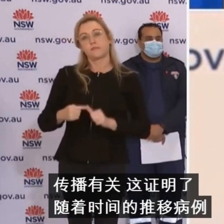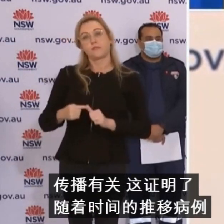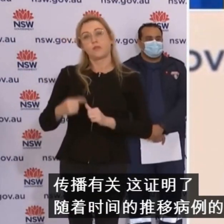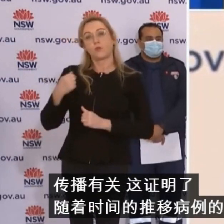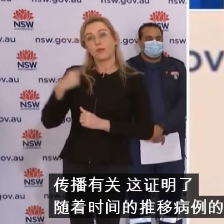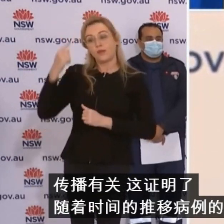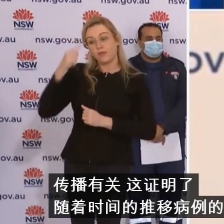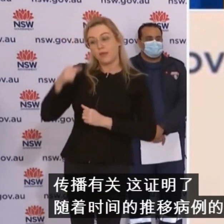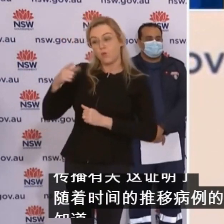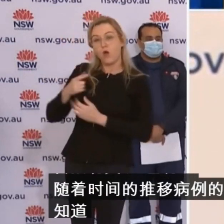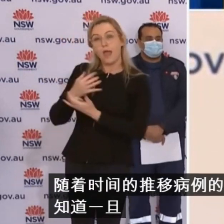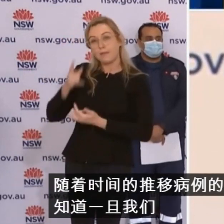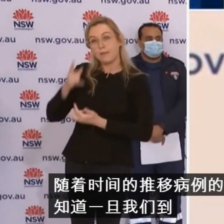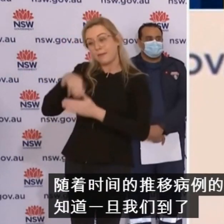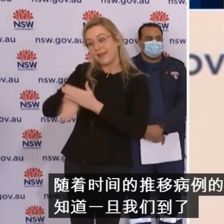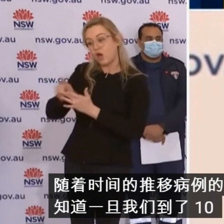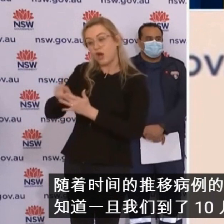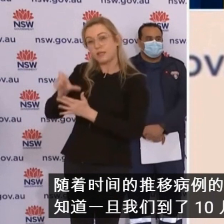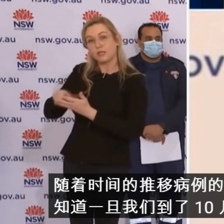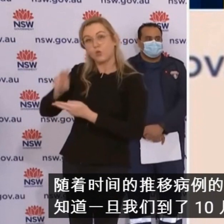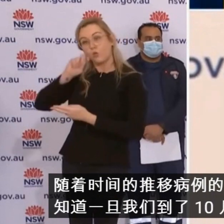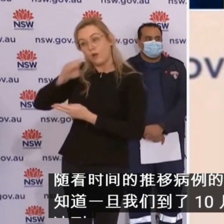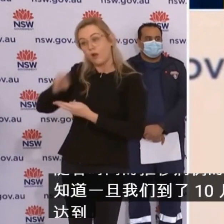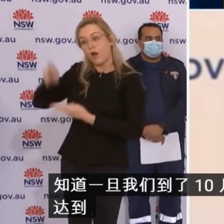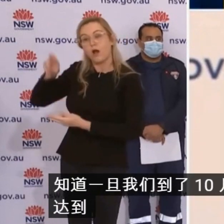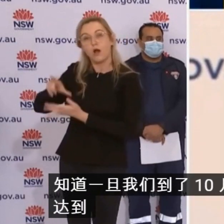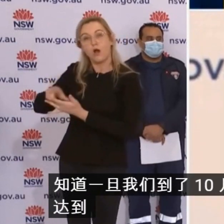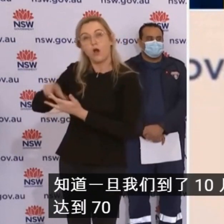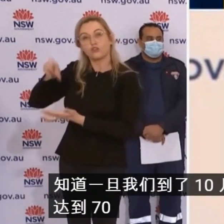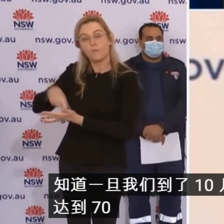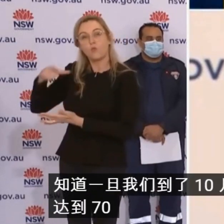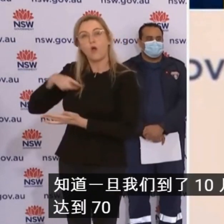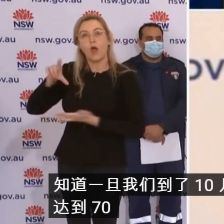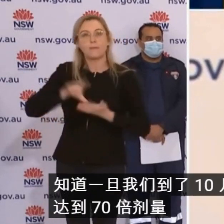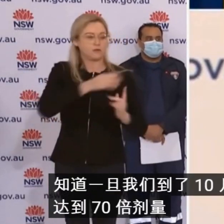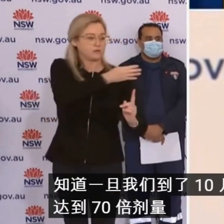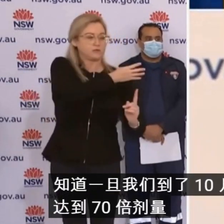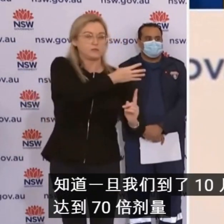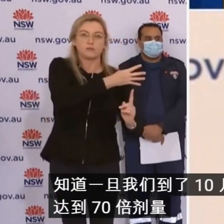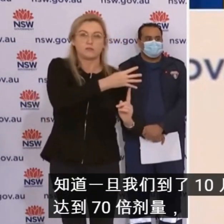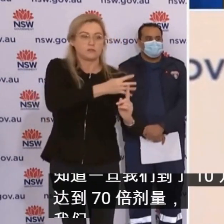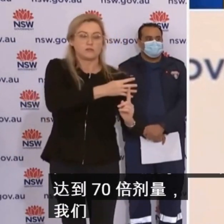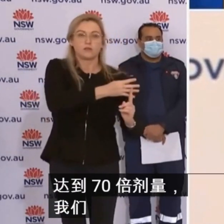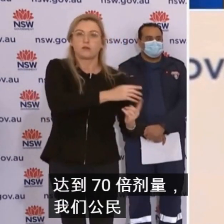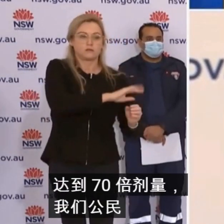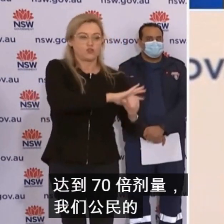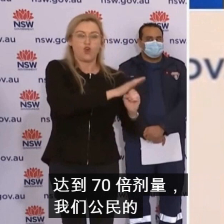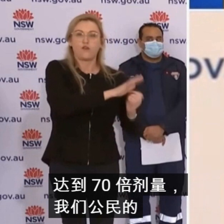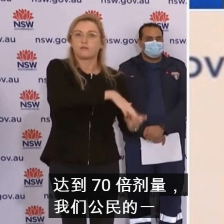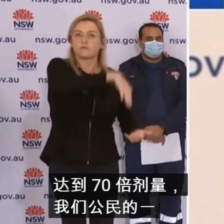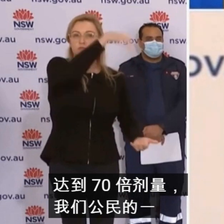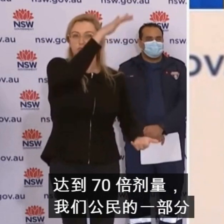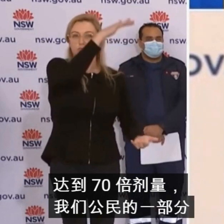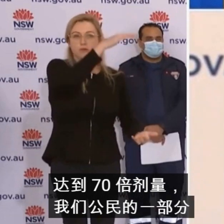of cases over time. And know that once we get to October, once we get to 70% double dose, the chances of our citizens,